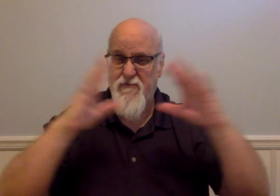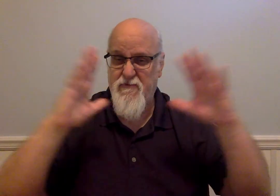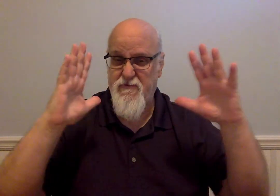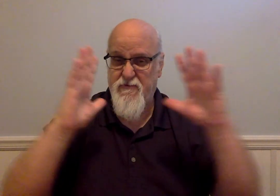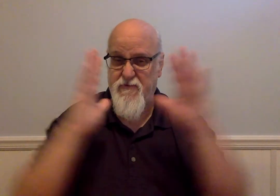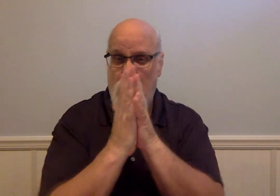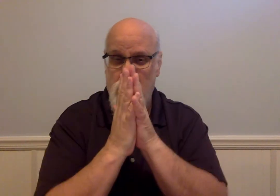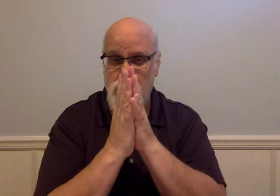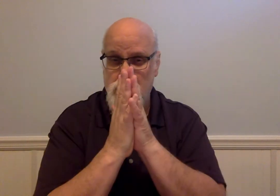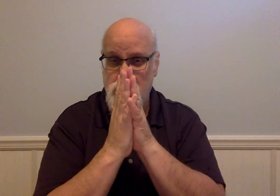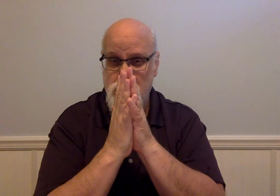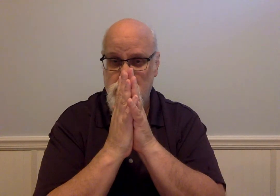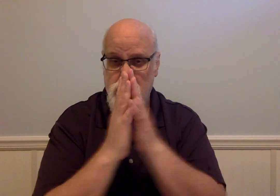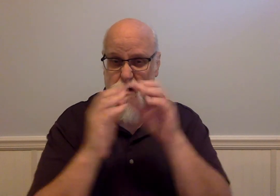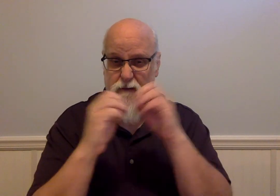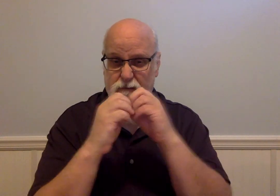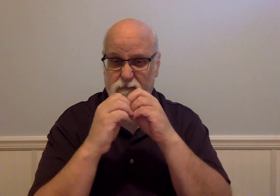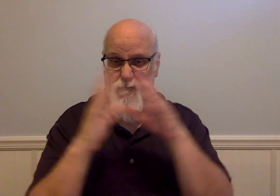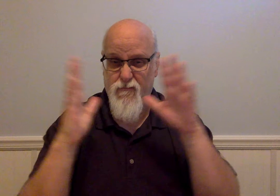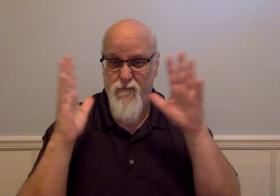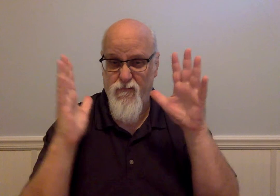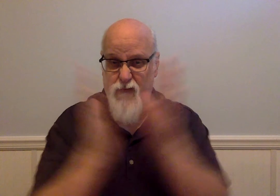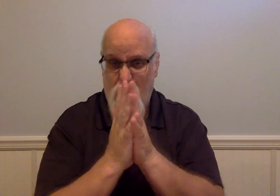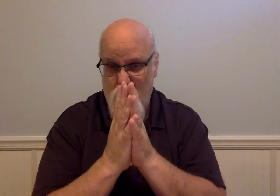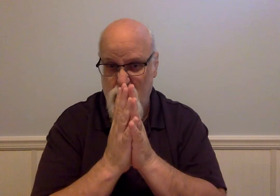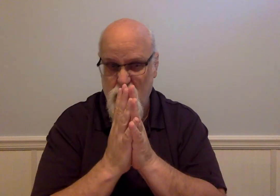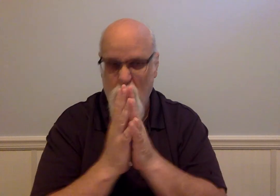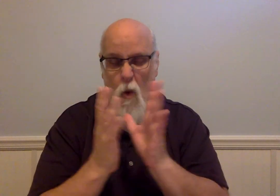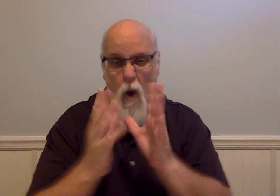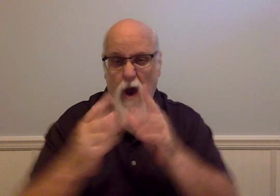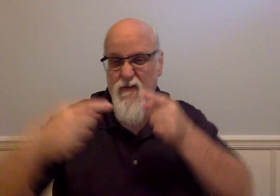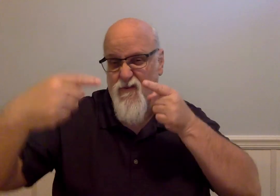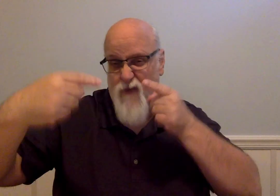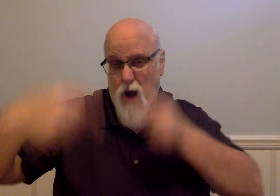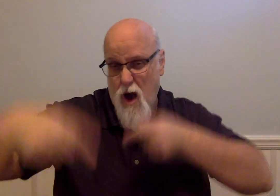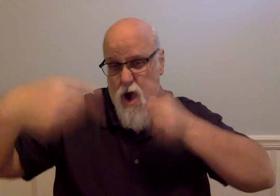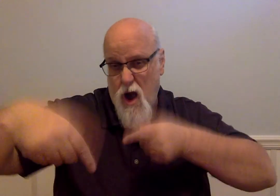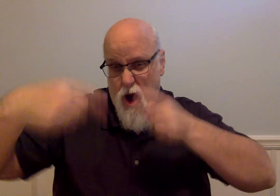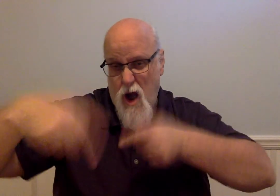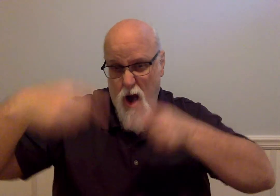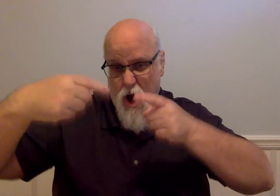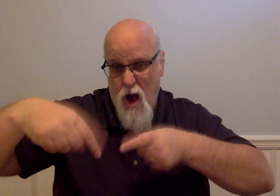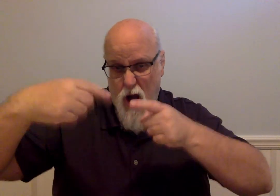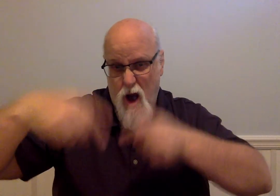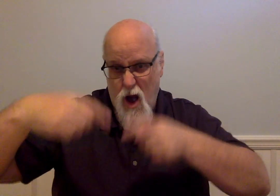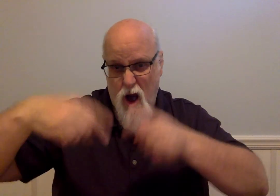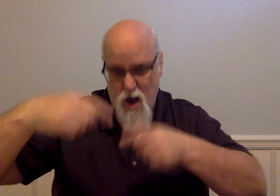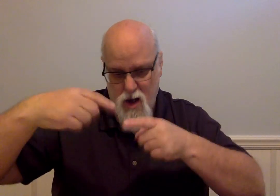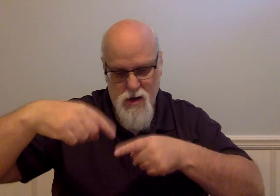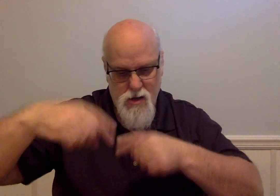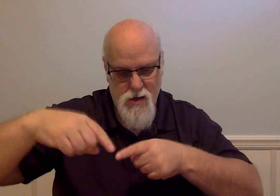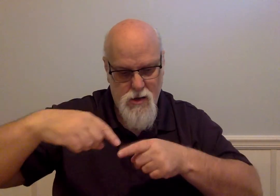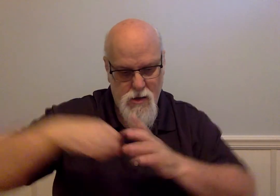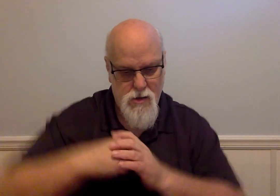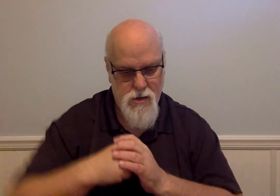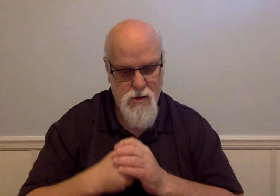So to have a fight, you're like talking and you smack into each other. Or you can do these two and they go back and forth.